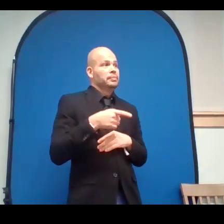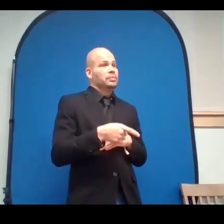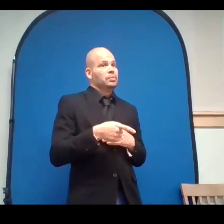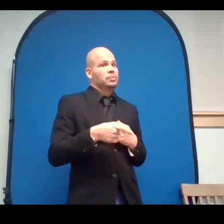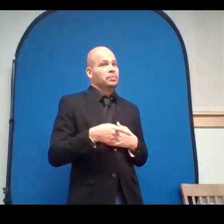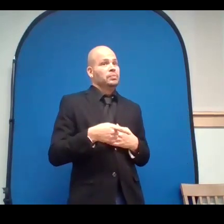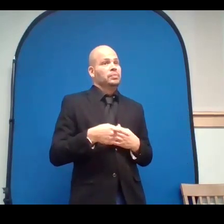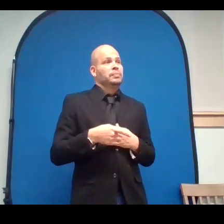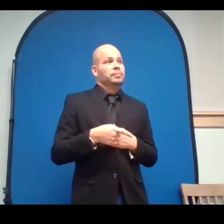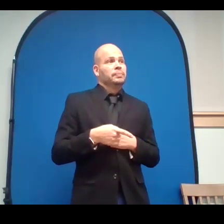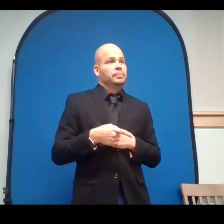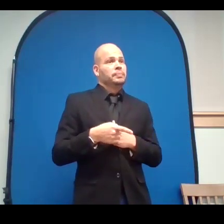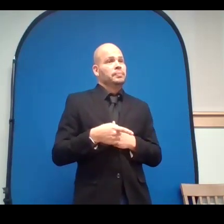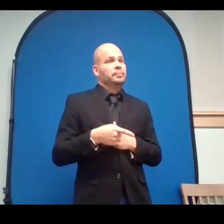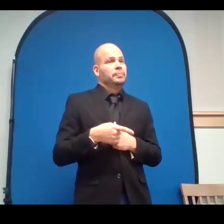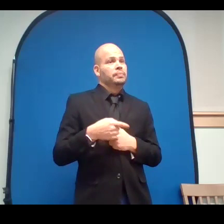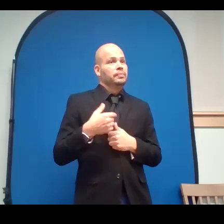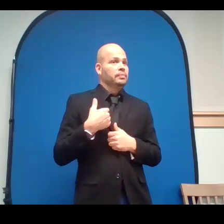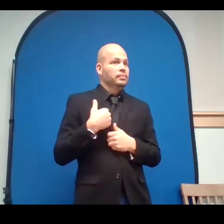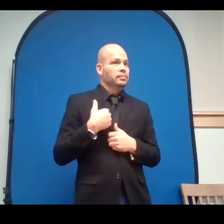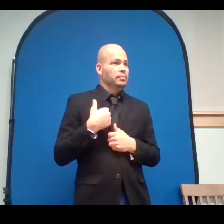Hodgson tells us you have guns?